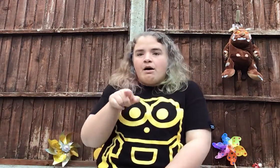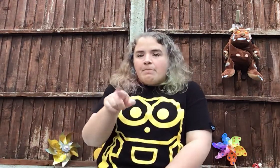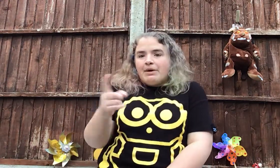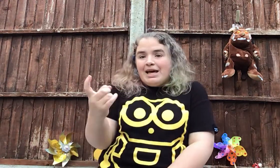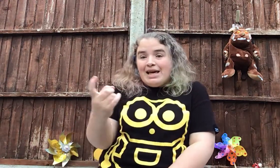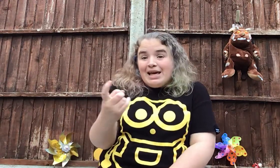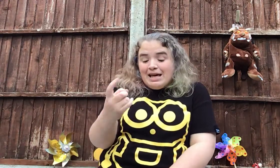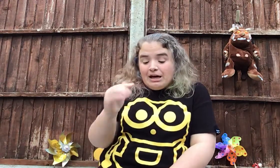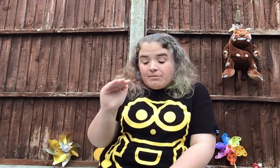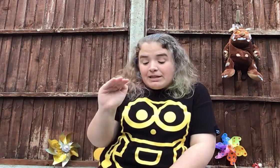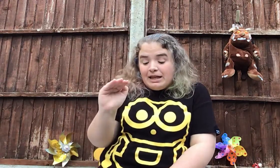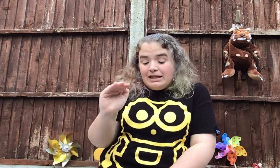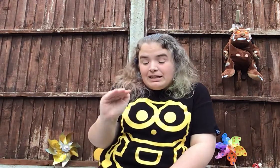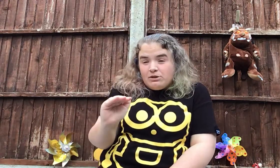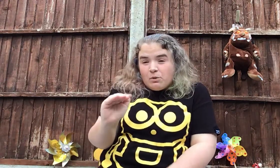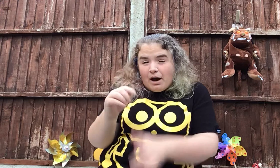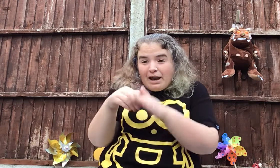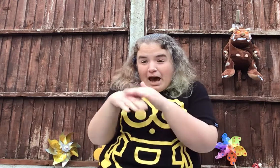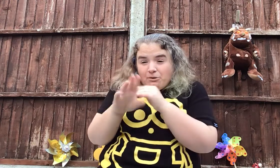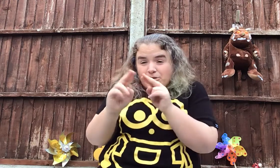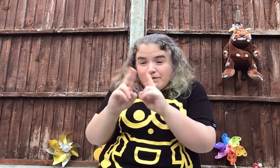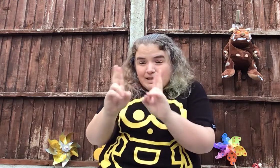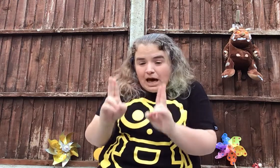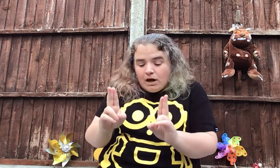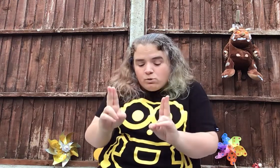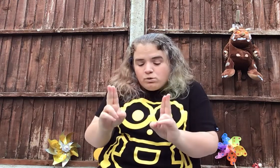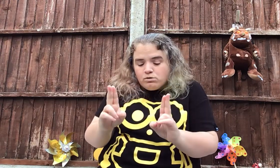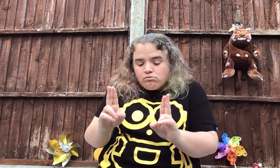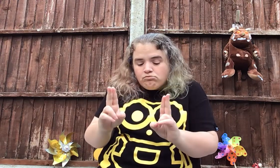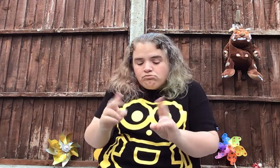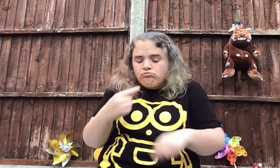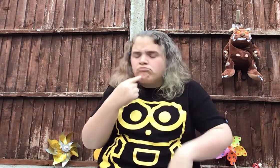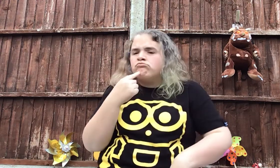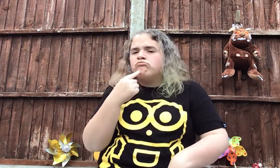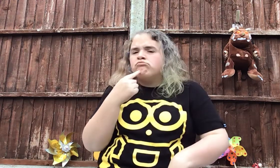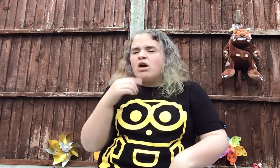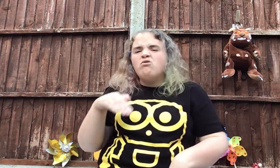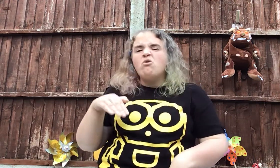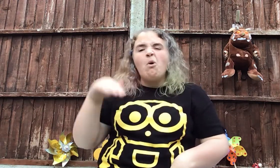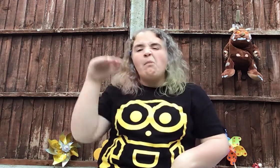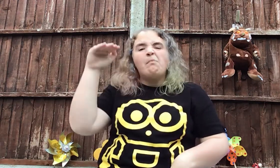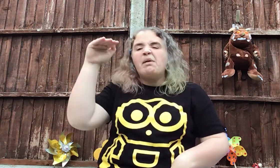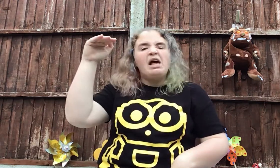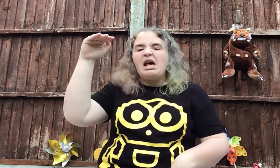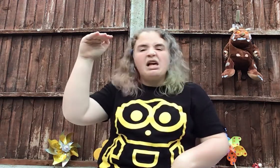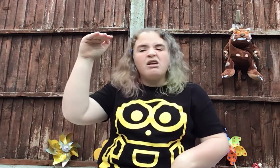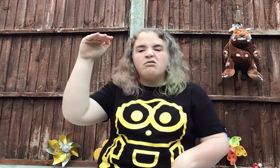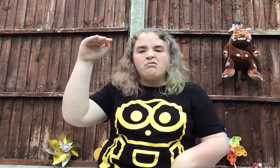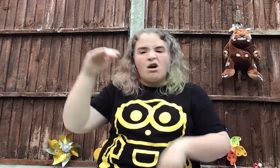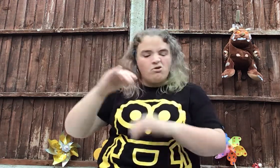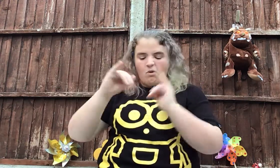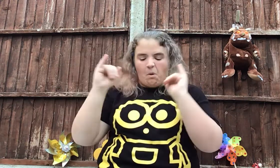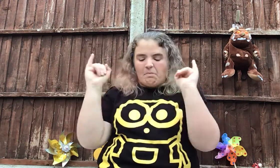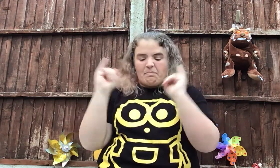But here comes a little one out of his house. Not big, not